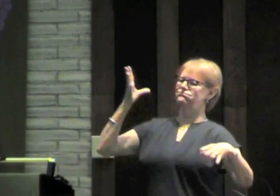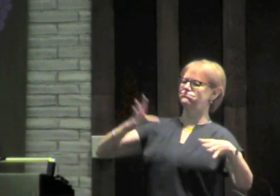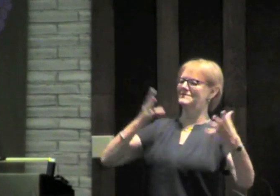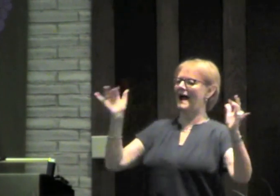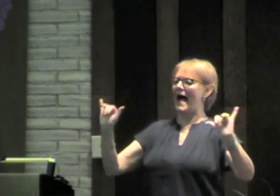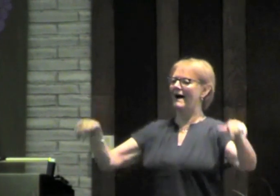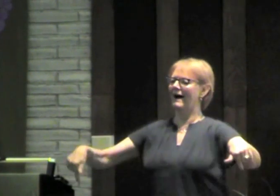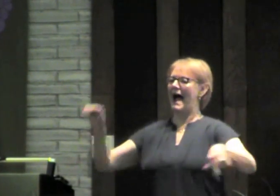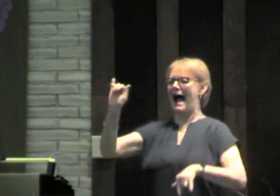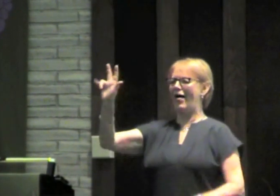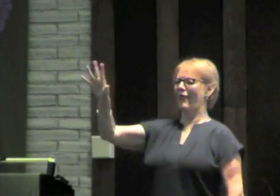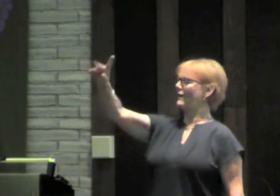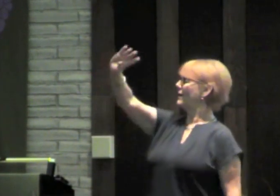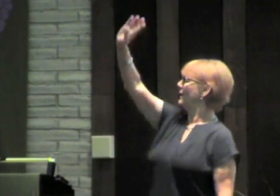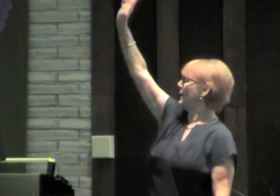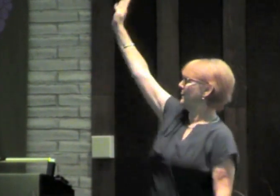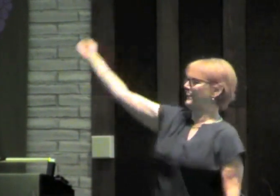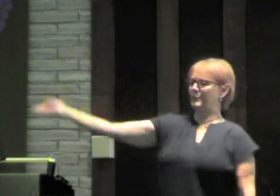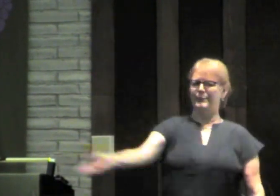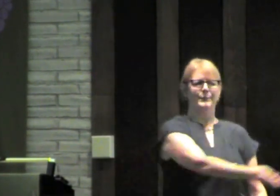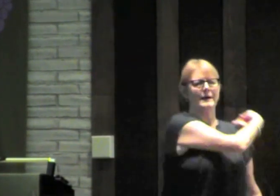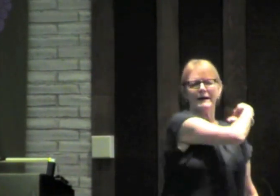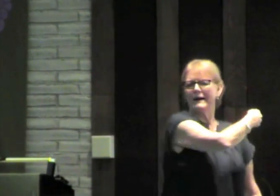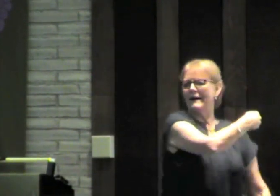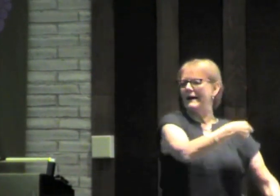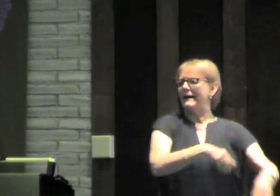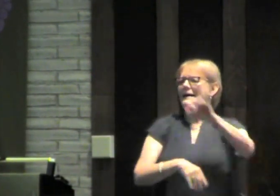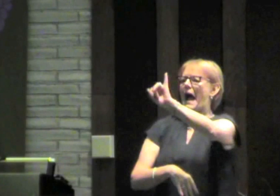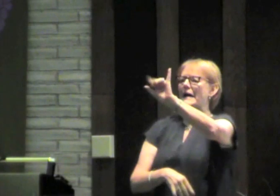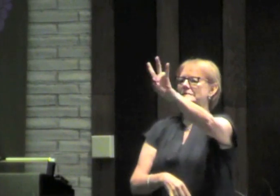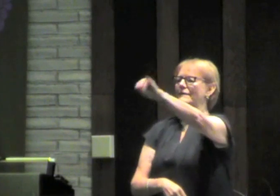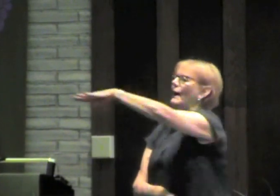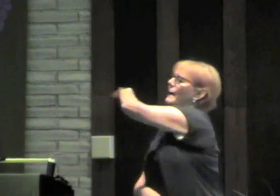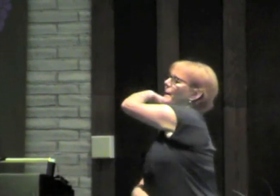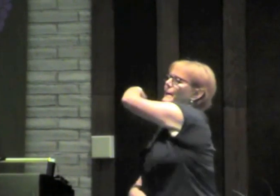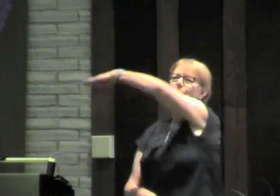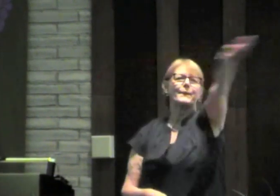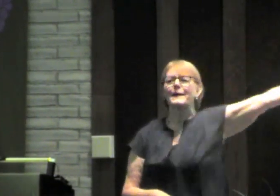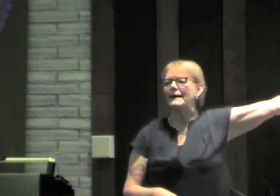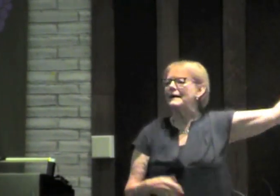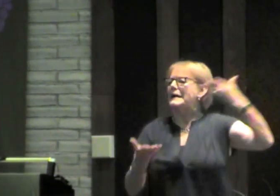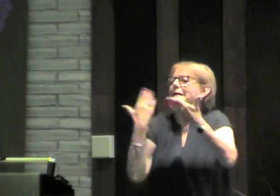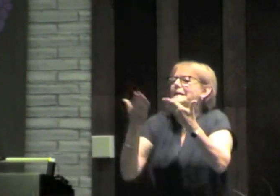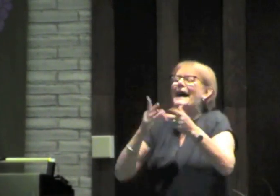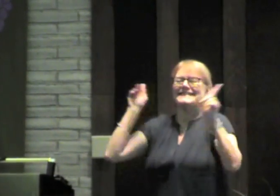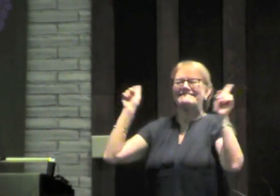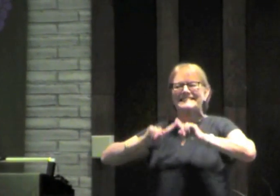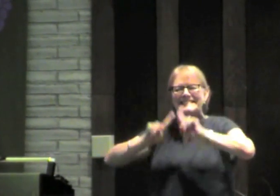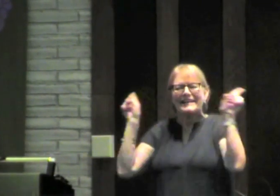they don't have a great highway system like we do. We've got I-35, I-70 that just bisect the whole country,